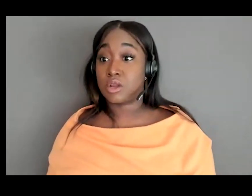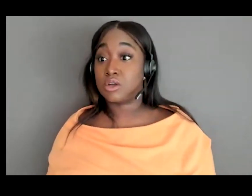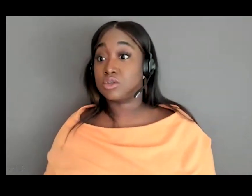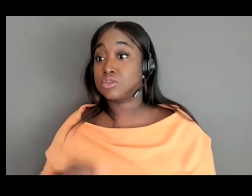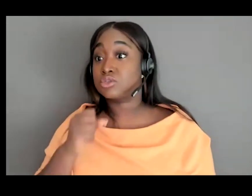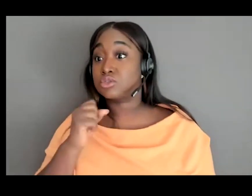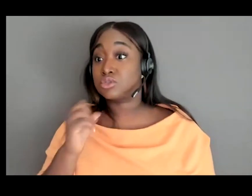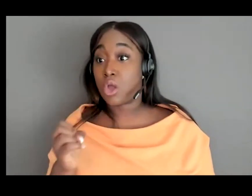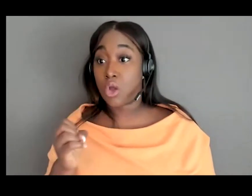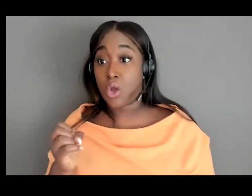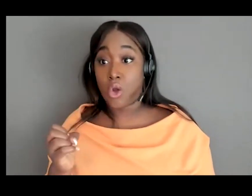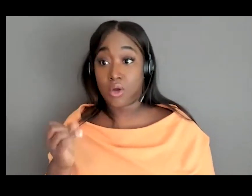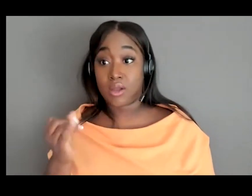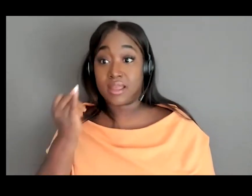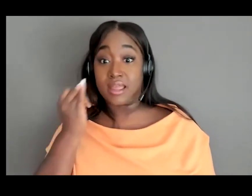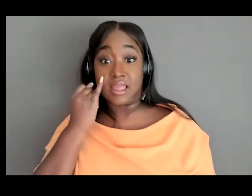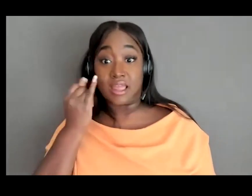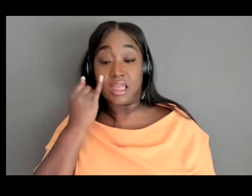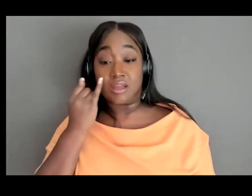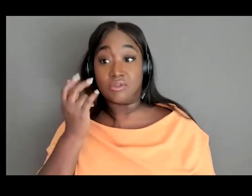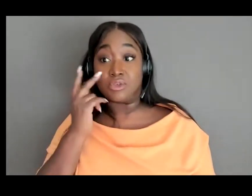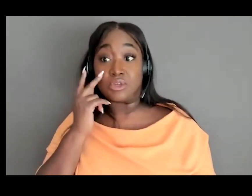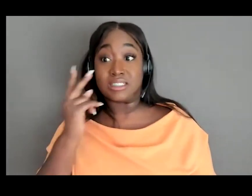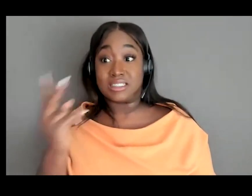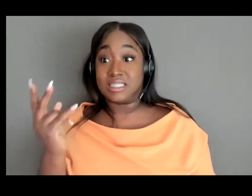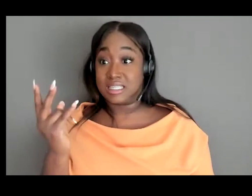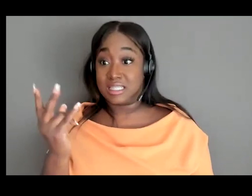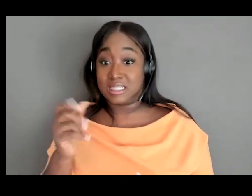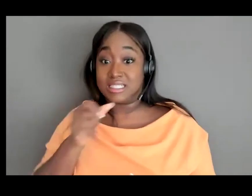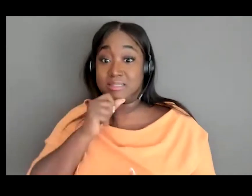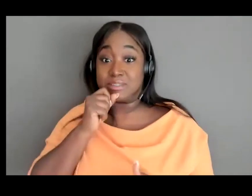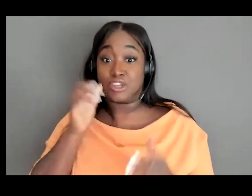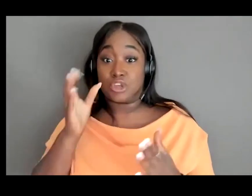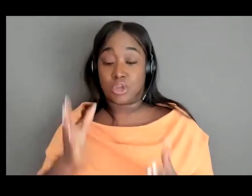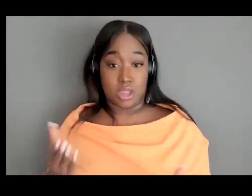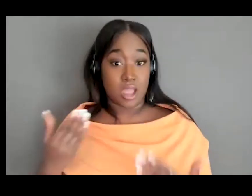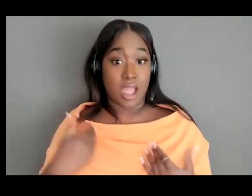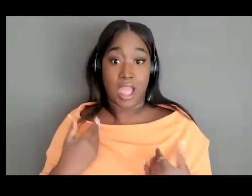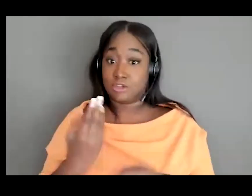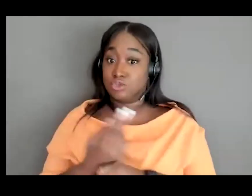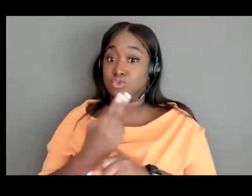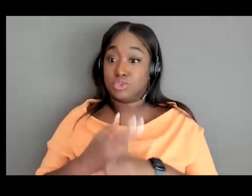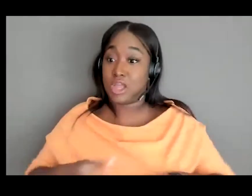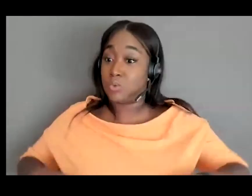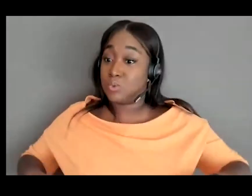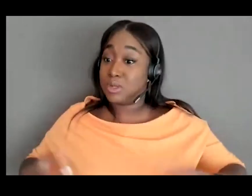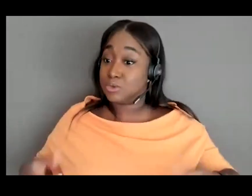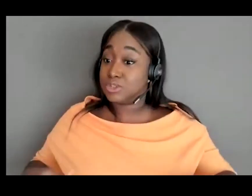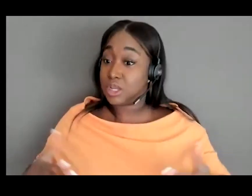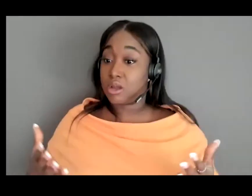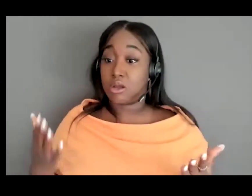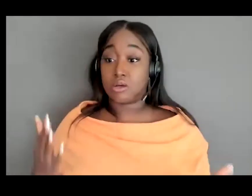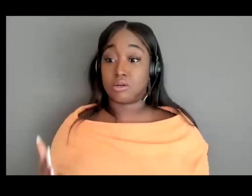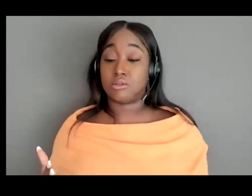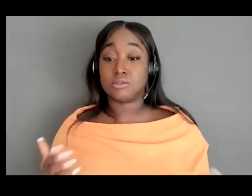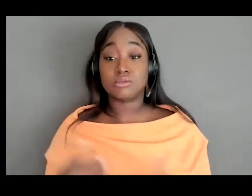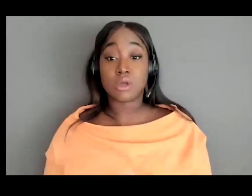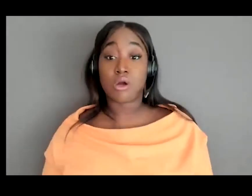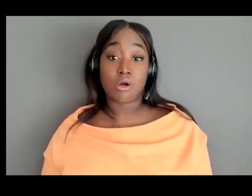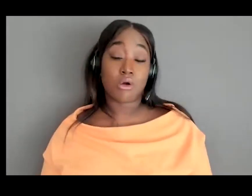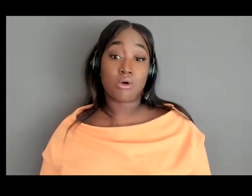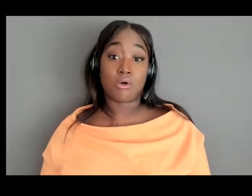So for those who may not have line of sight to the speaker, I am a wheelchair user. And